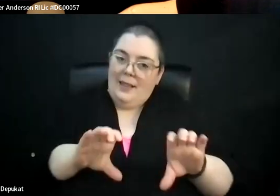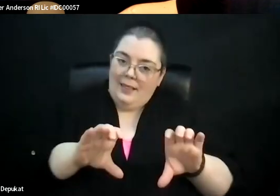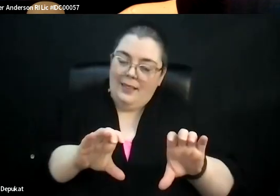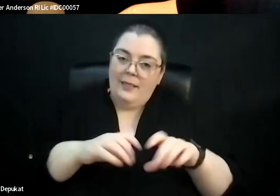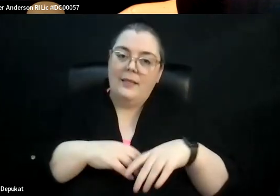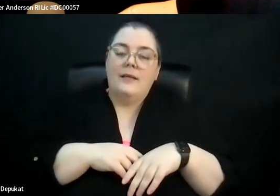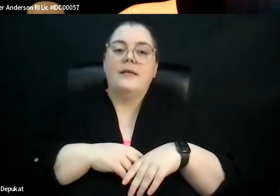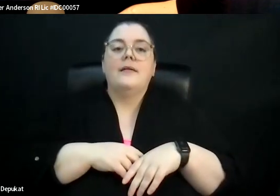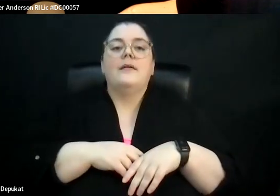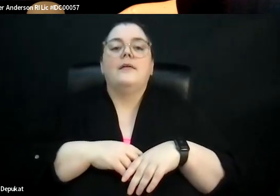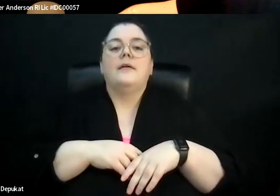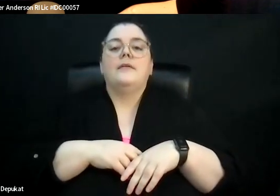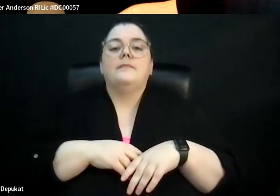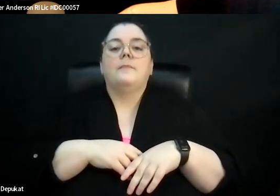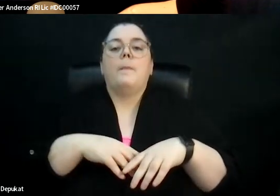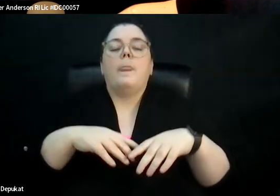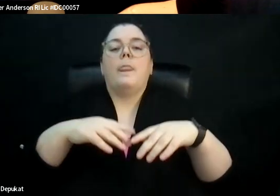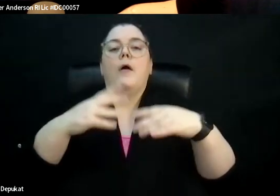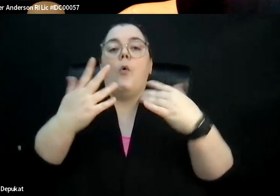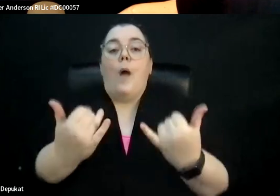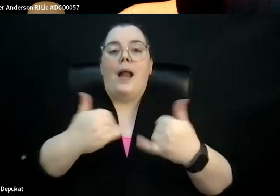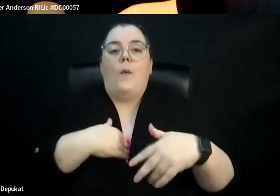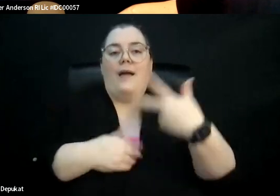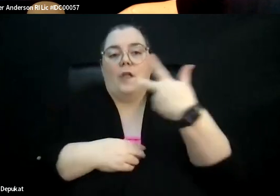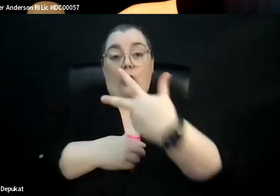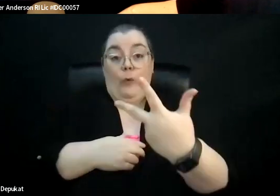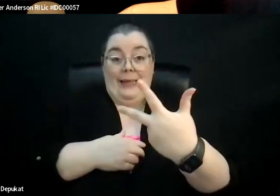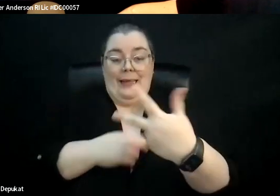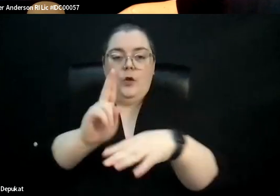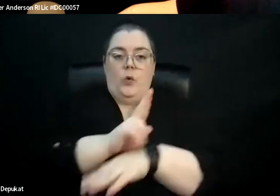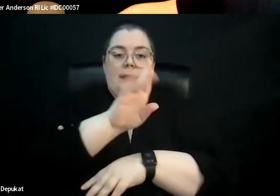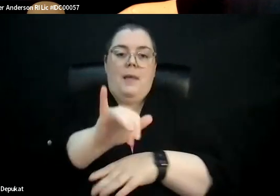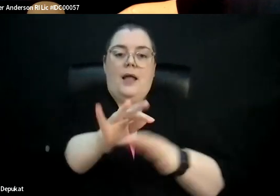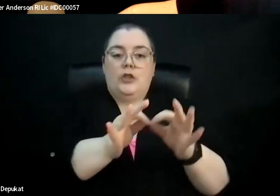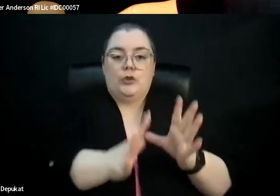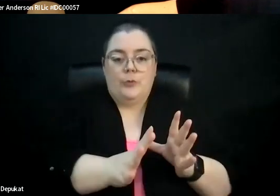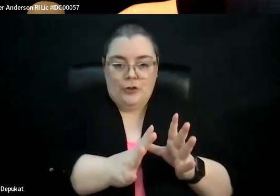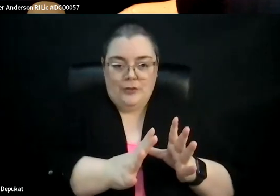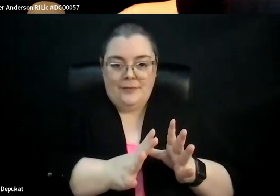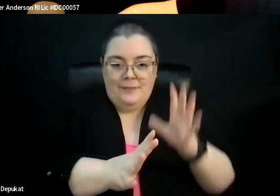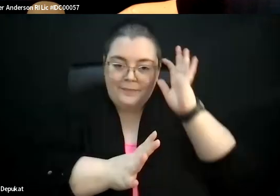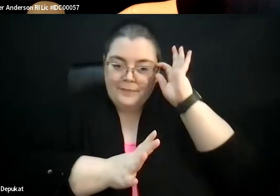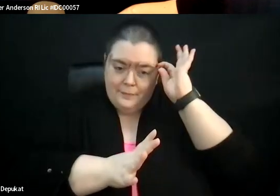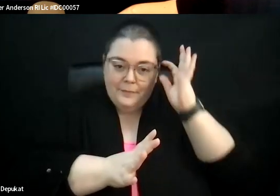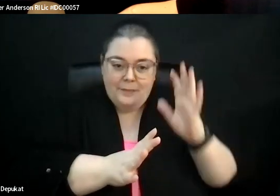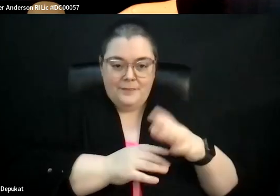So we only have 4 tiles on at a time for the videos. At this point, we have 3 used by